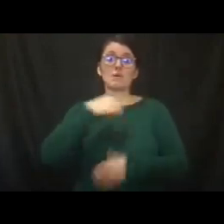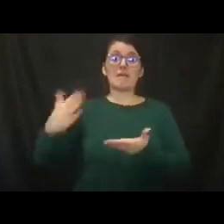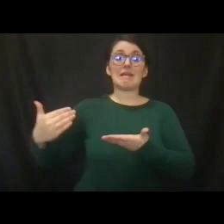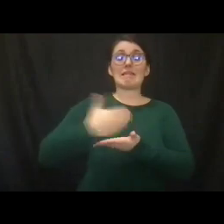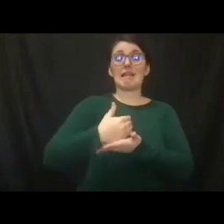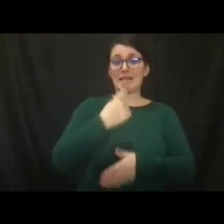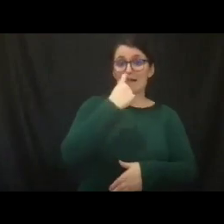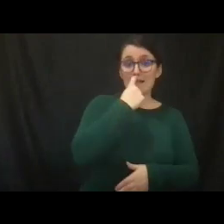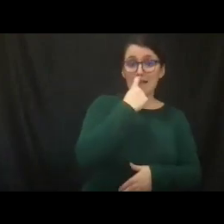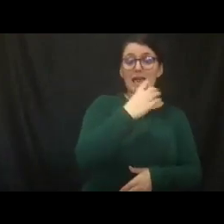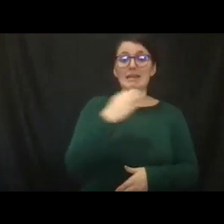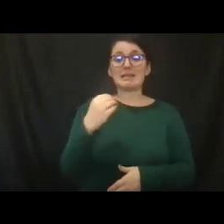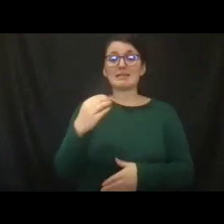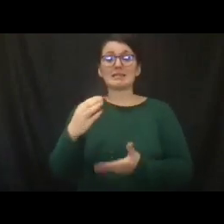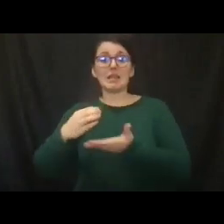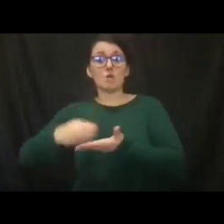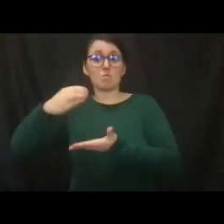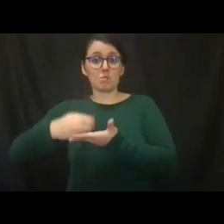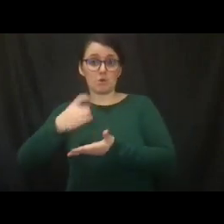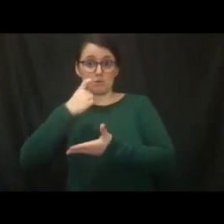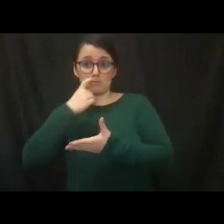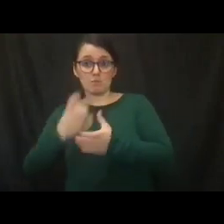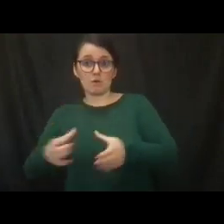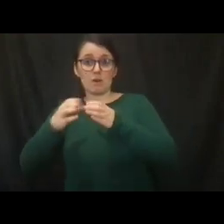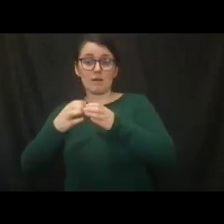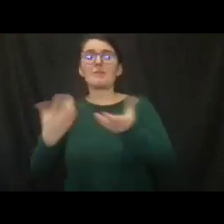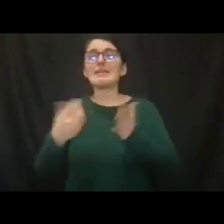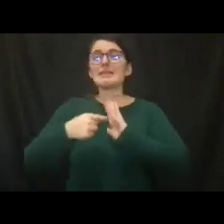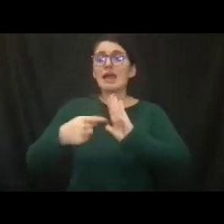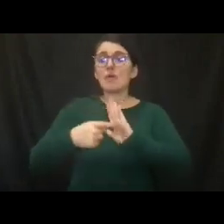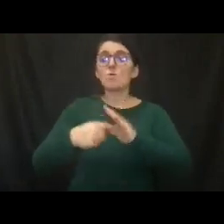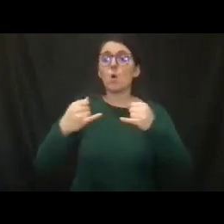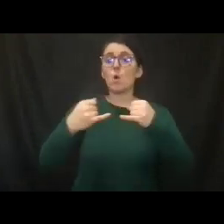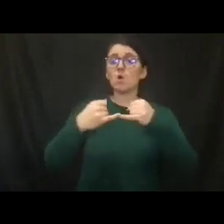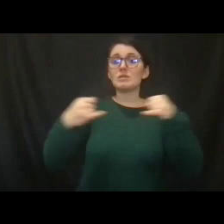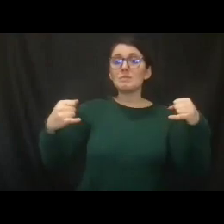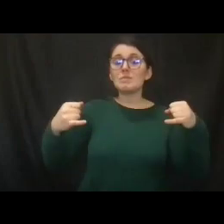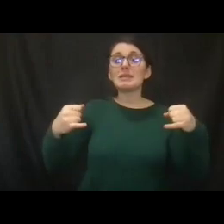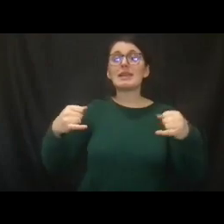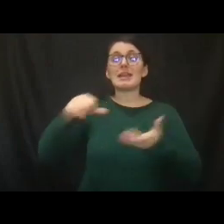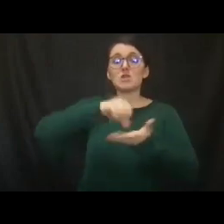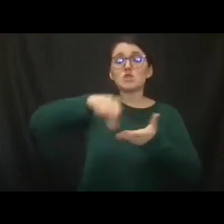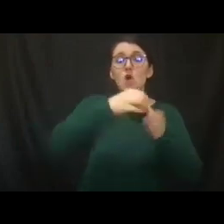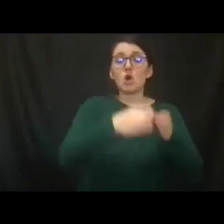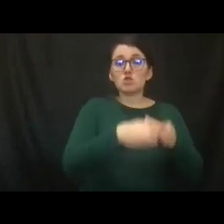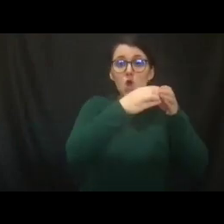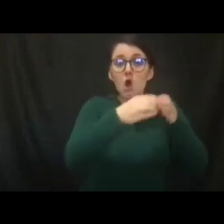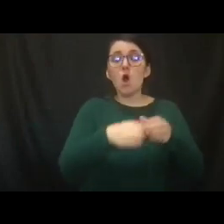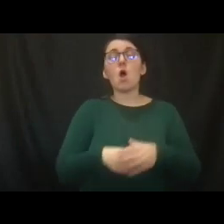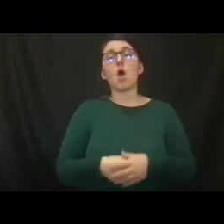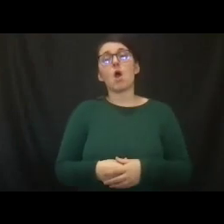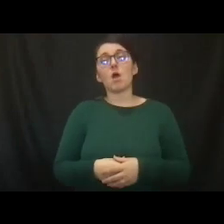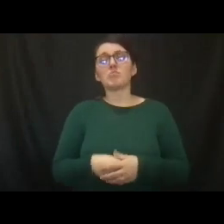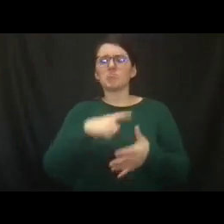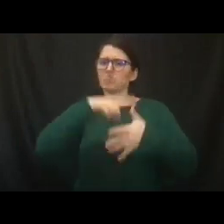bottles, jars like your pasta sauce and your pickles and your jellies and jams, that's